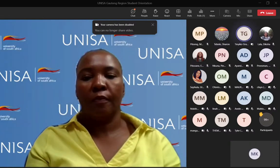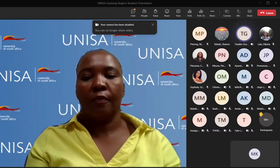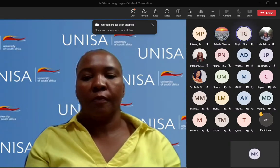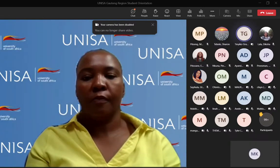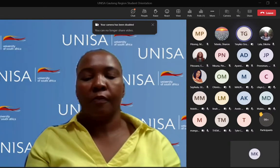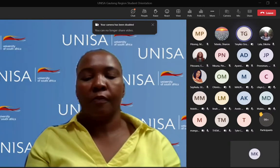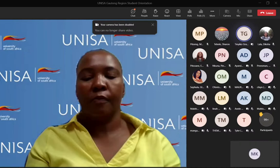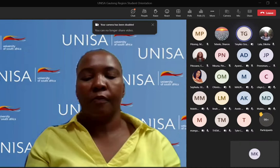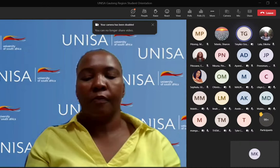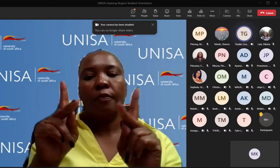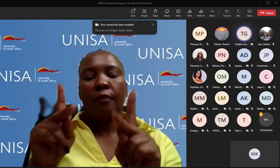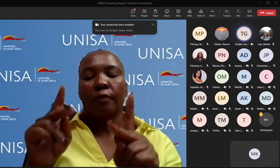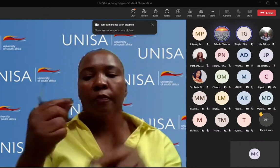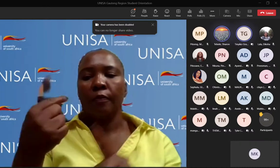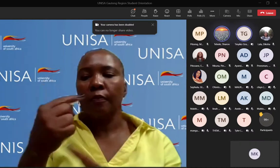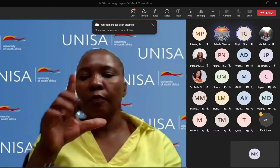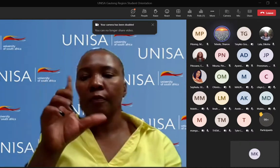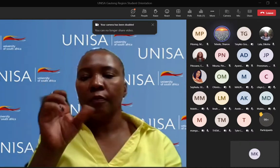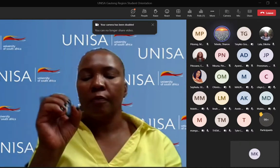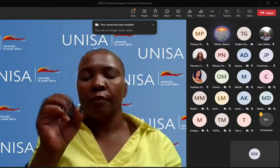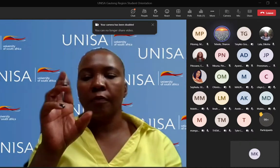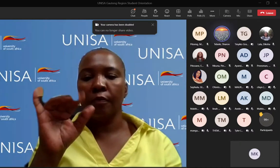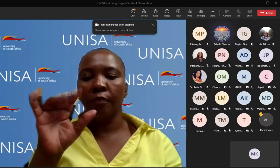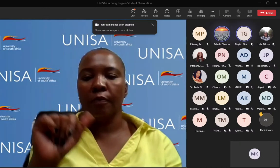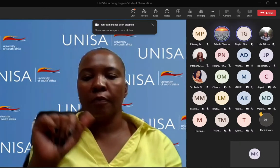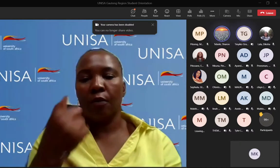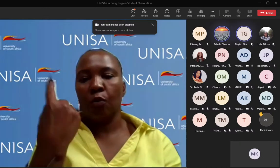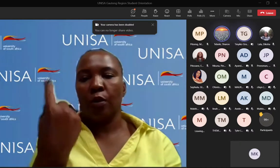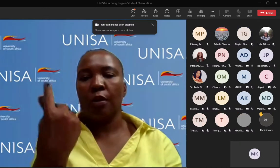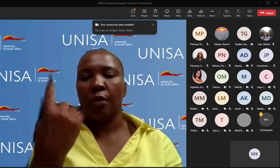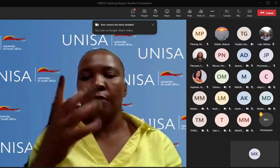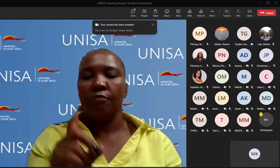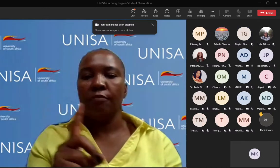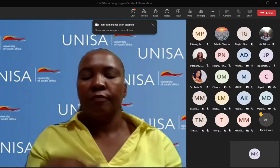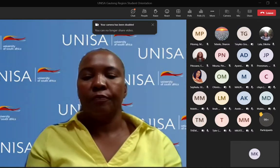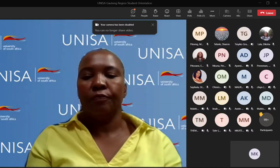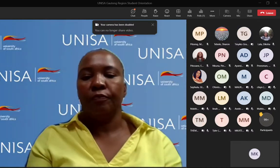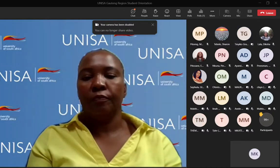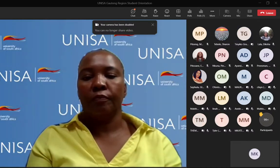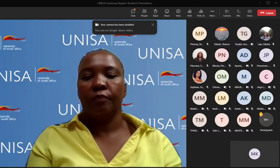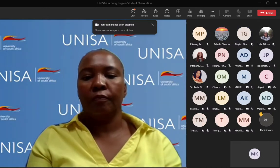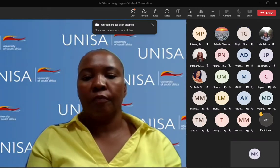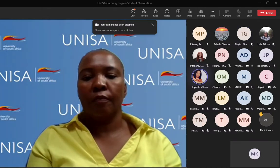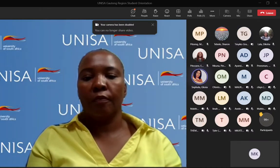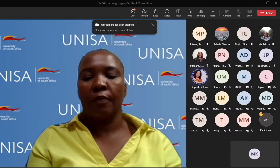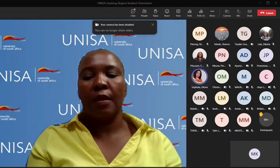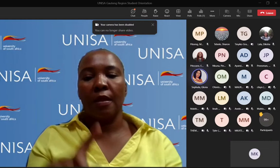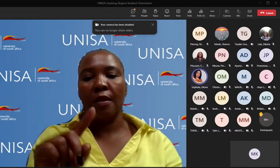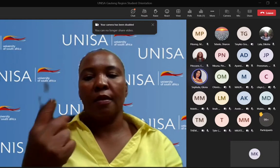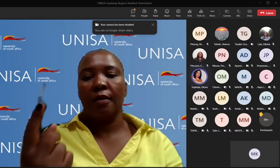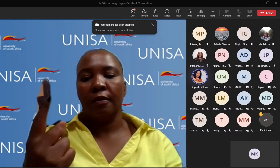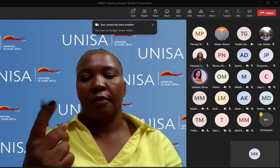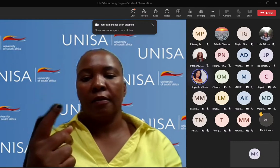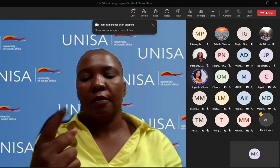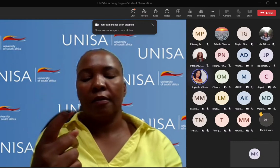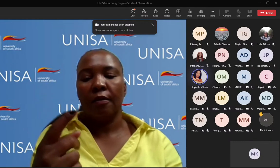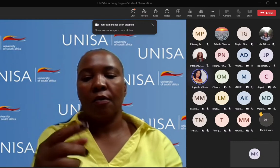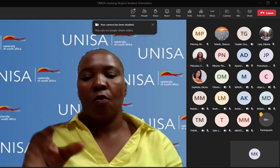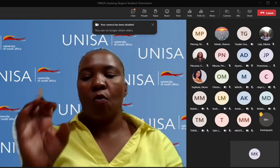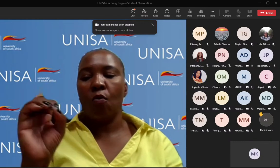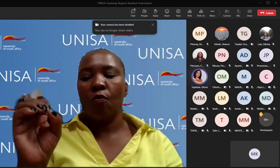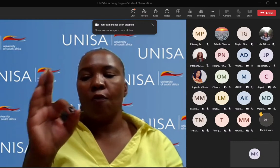okay how's Gloria the next one okay the next one is oh focal